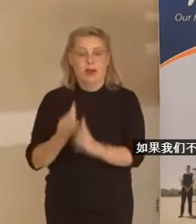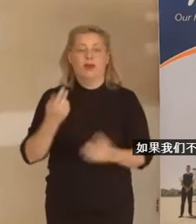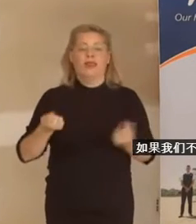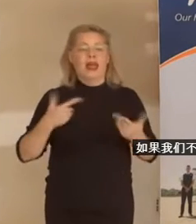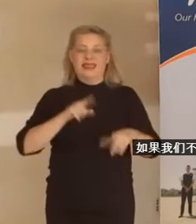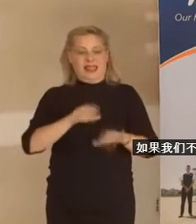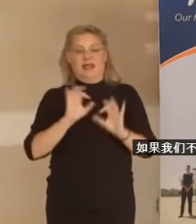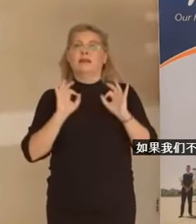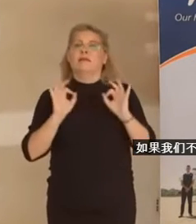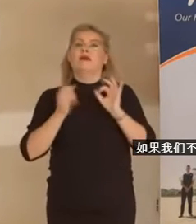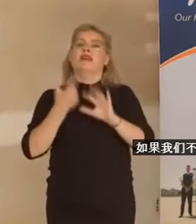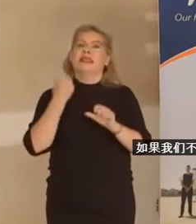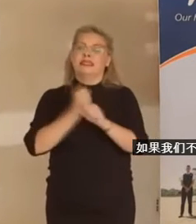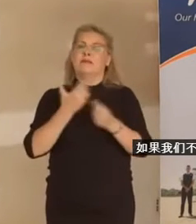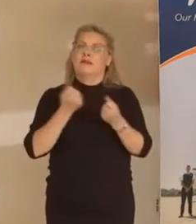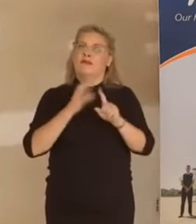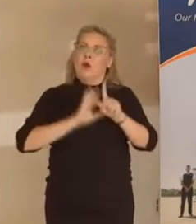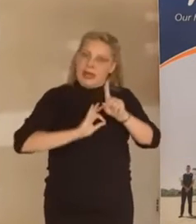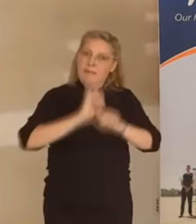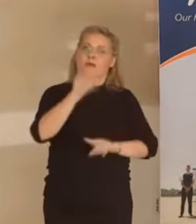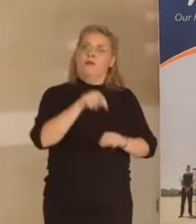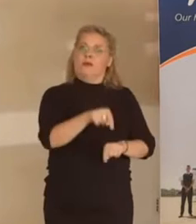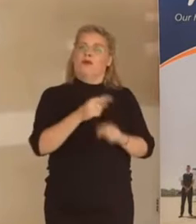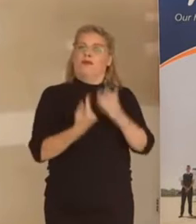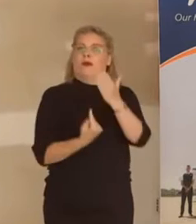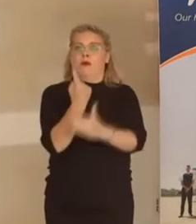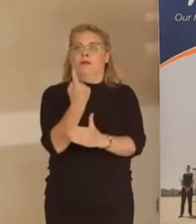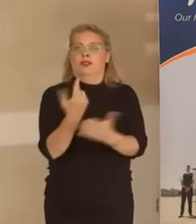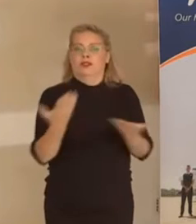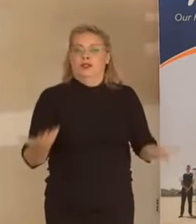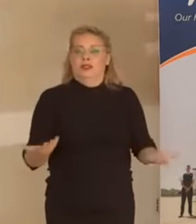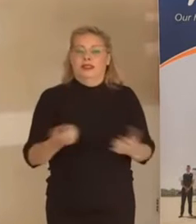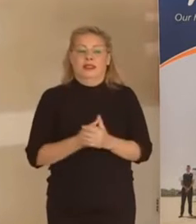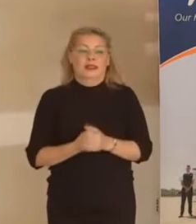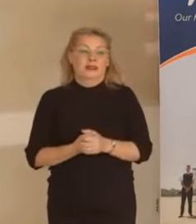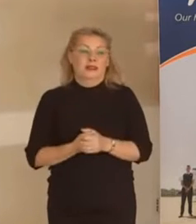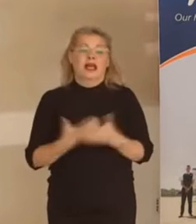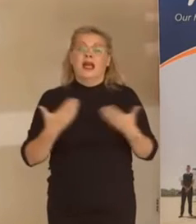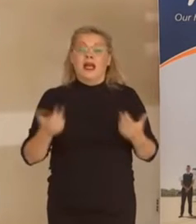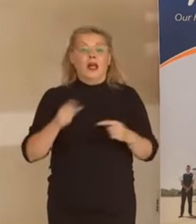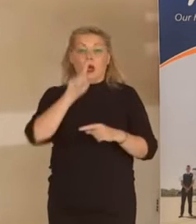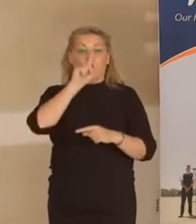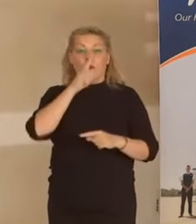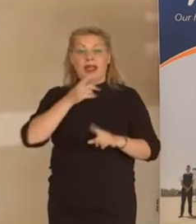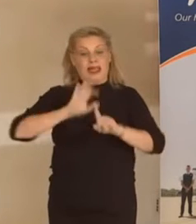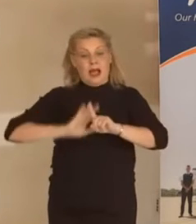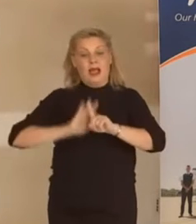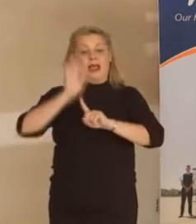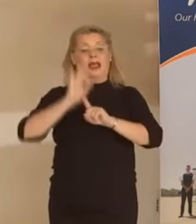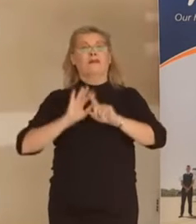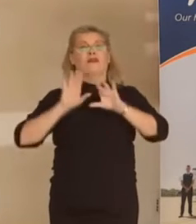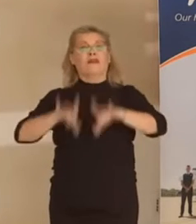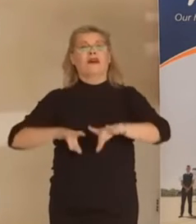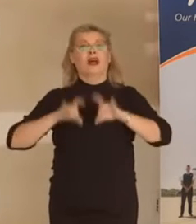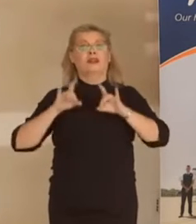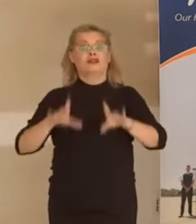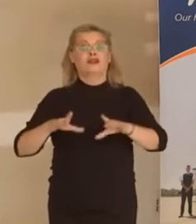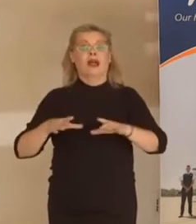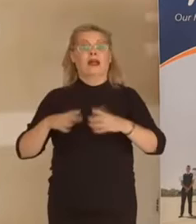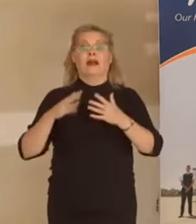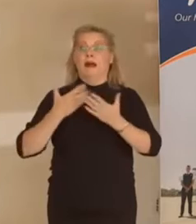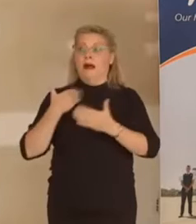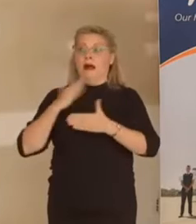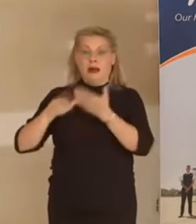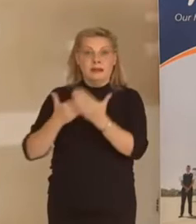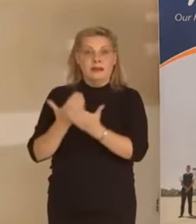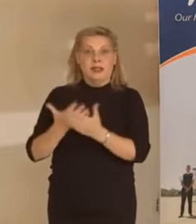together, and clearly we are not achieving those ends. And having that strong focus and my expectation of the accountability of ministers in